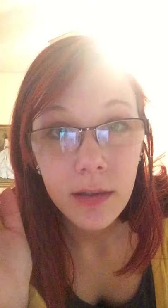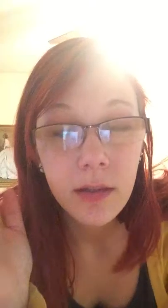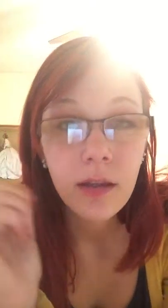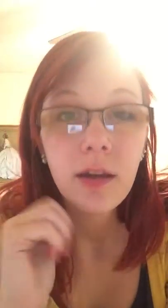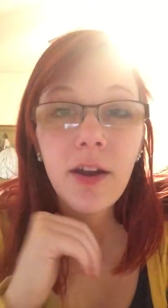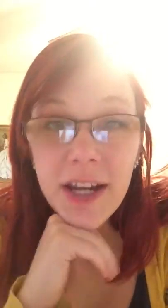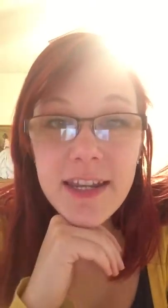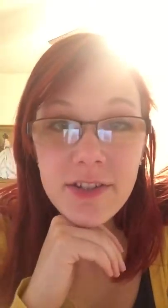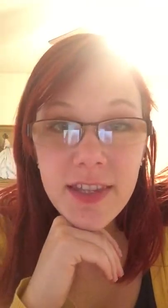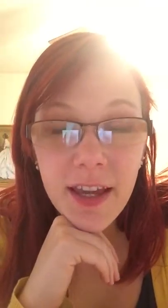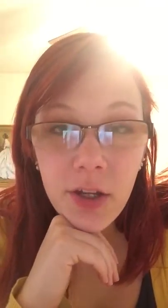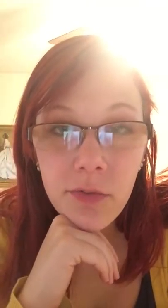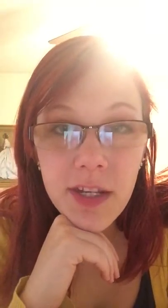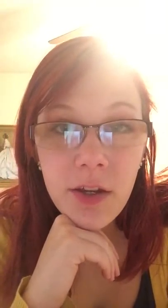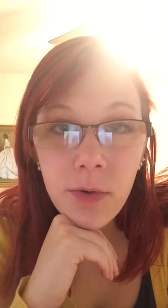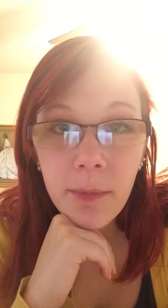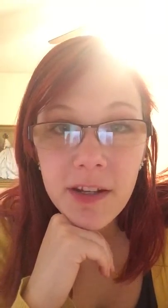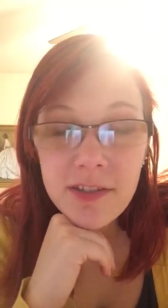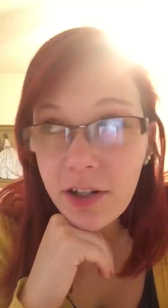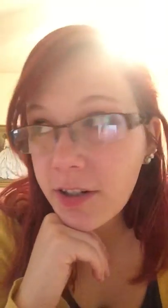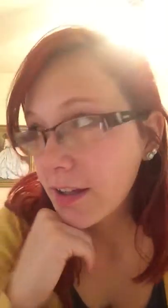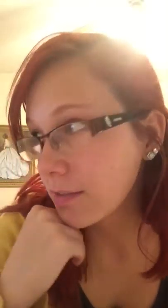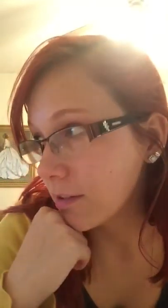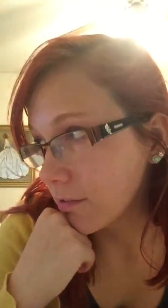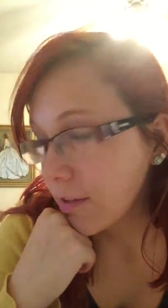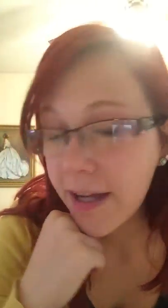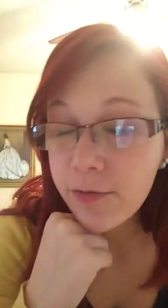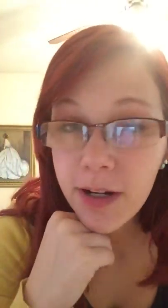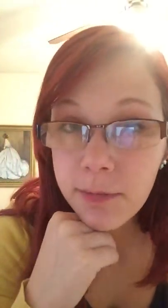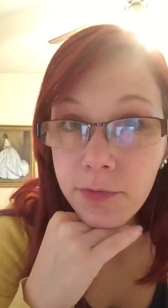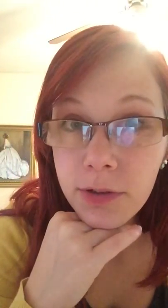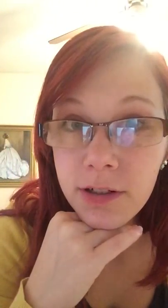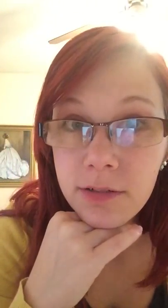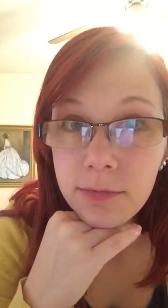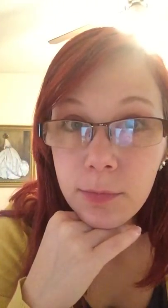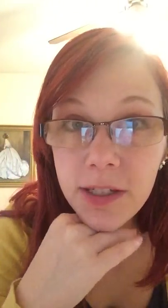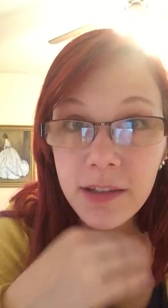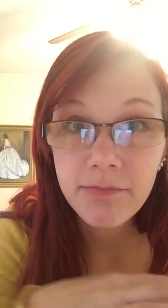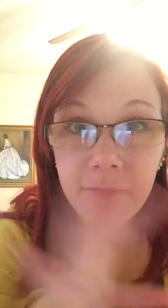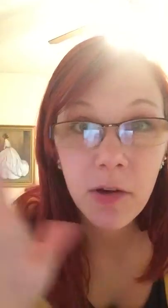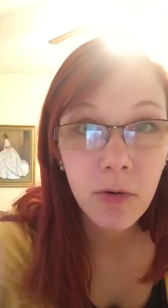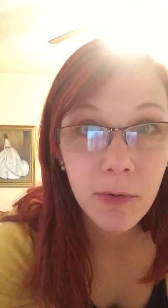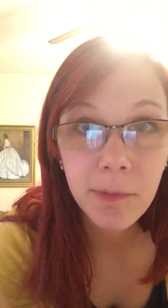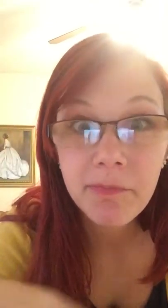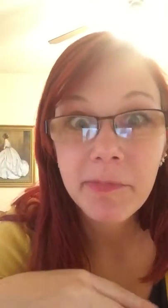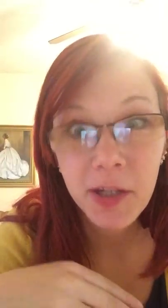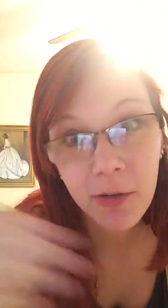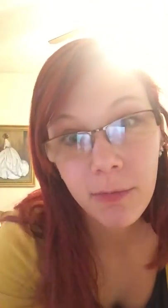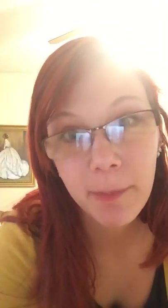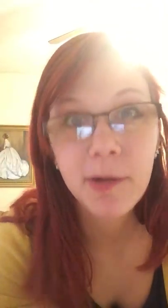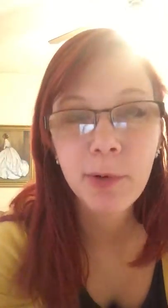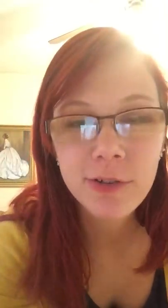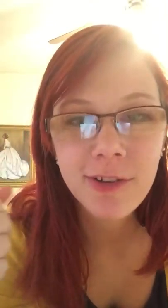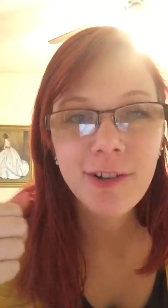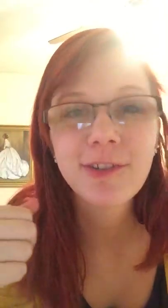All right, here's the echo video. I'm gonna start at the line right before when the whole, you know, epic part starts.